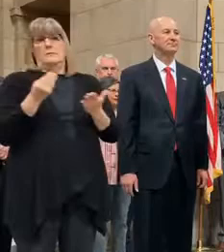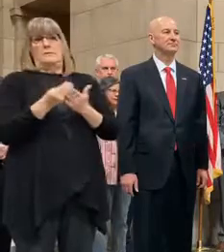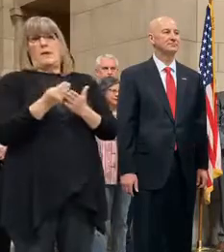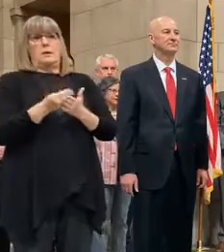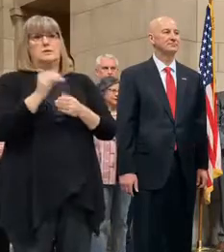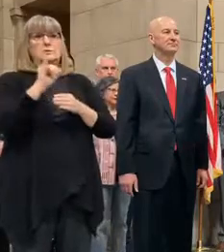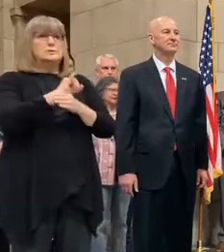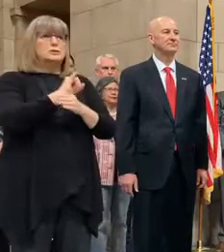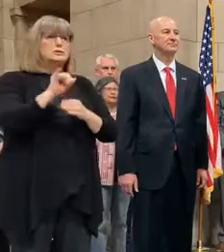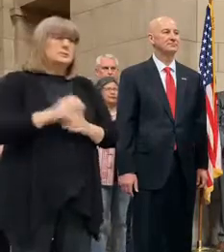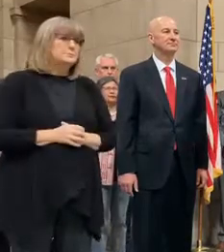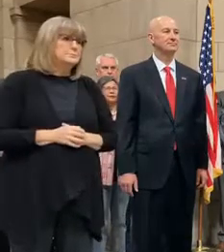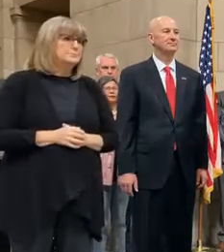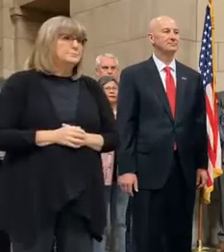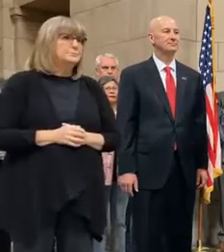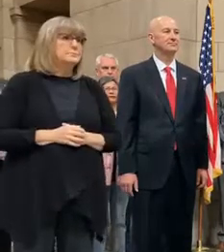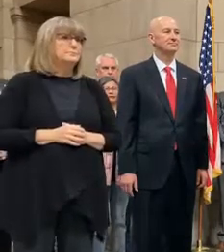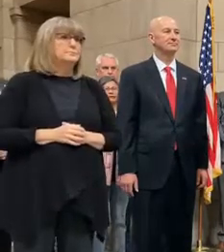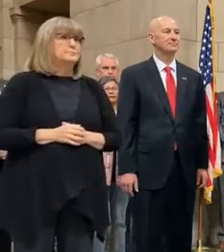industries.